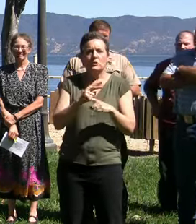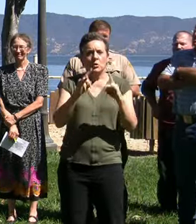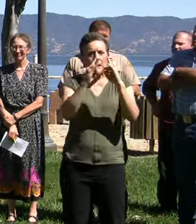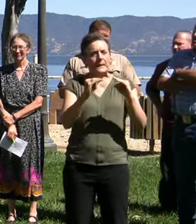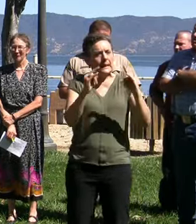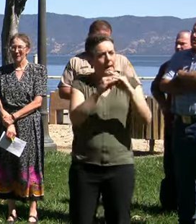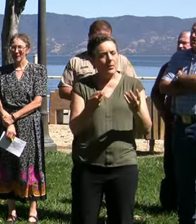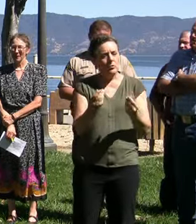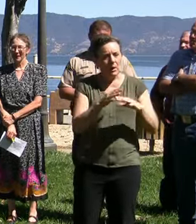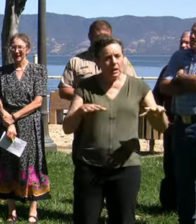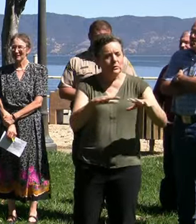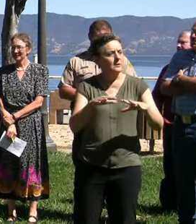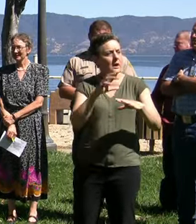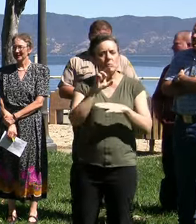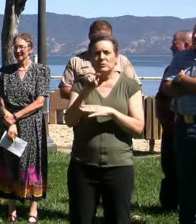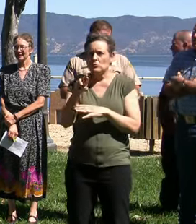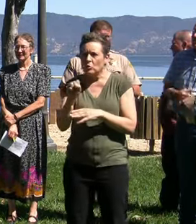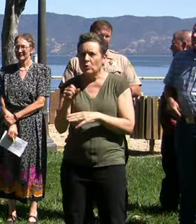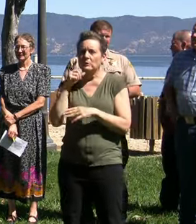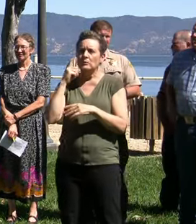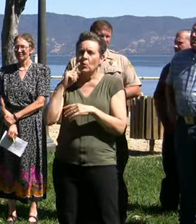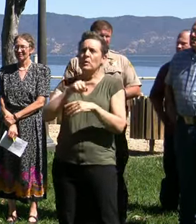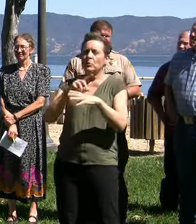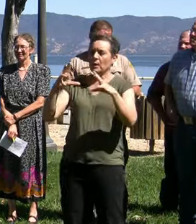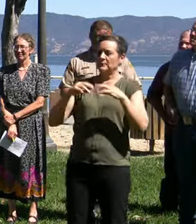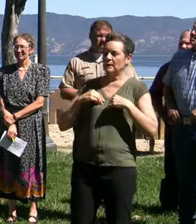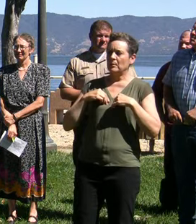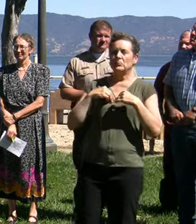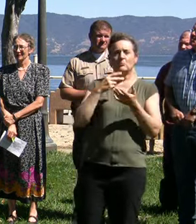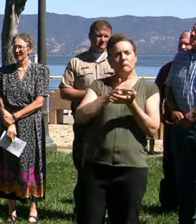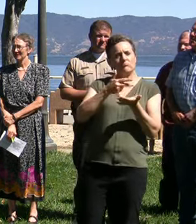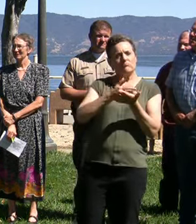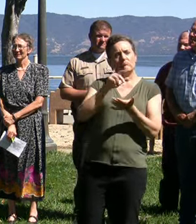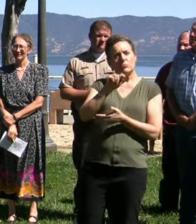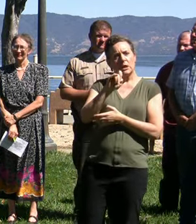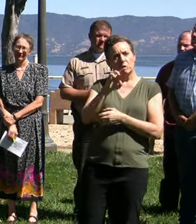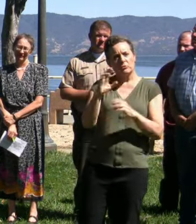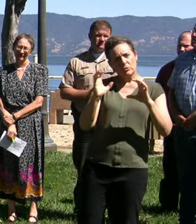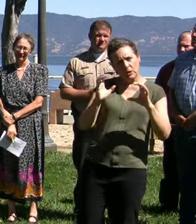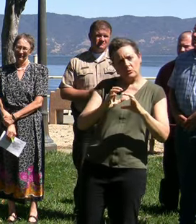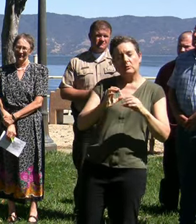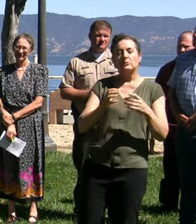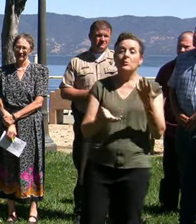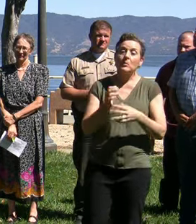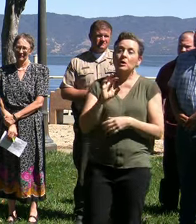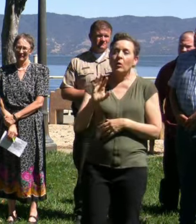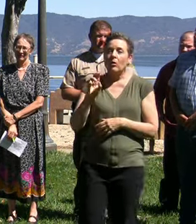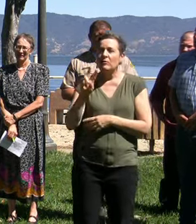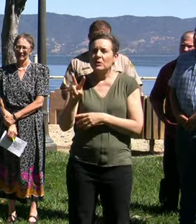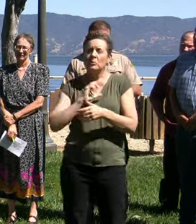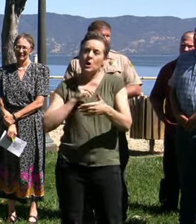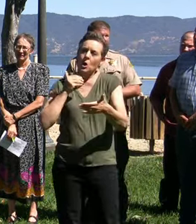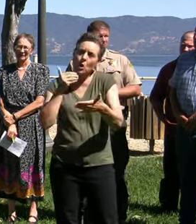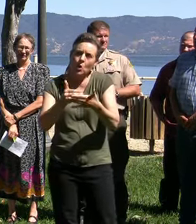their property for placement of trailers so that those RVs will be close to the job site site, but not specifically on the